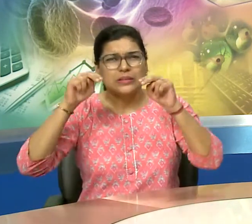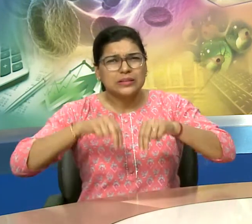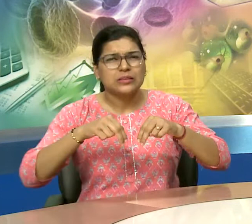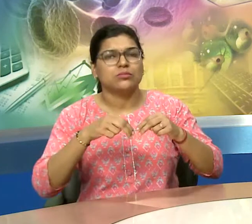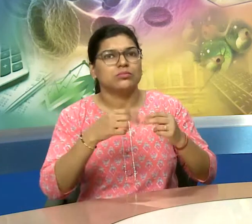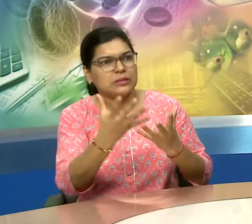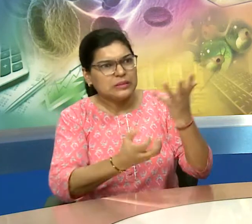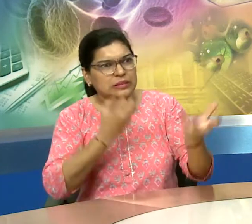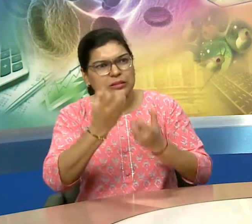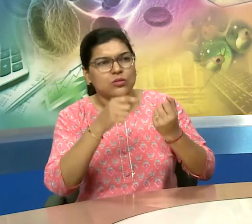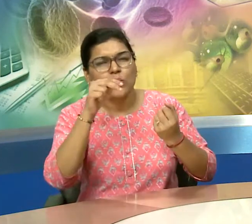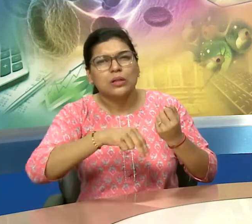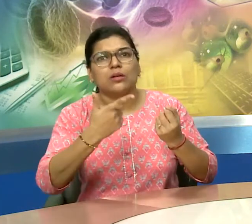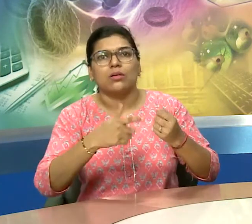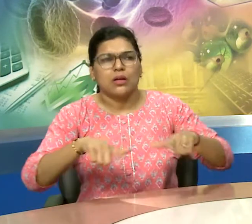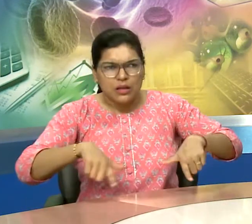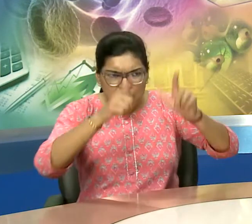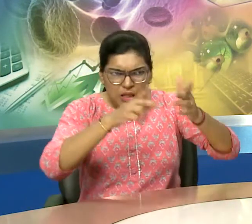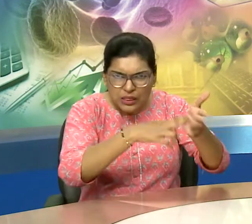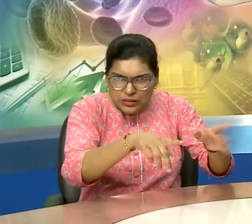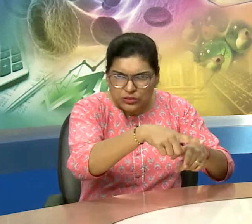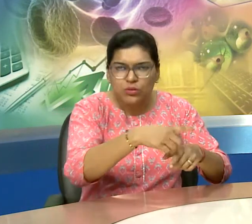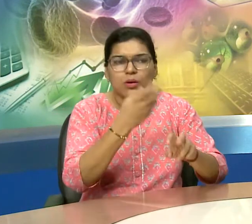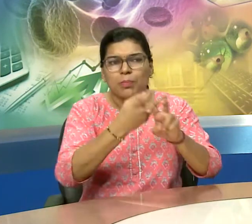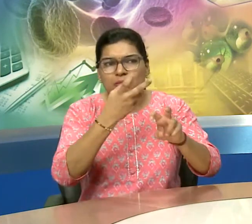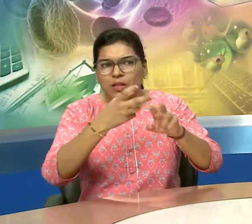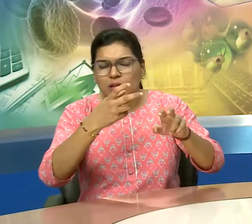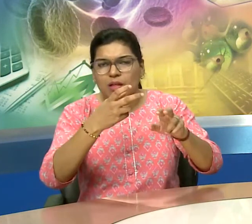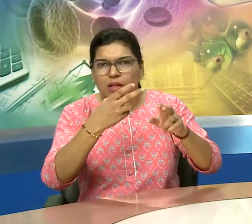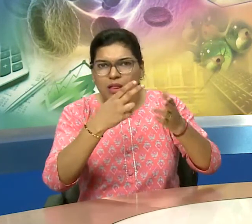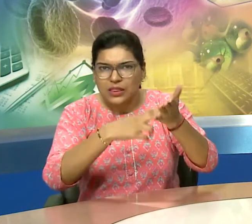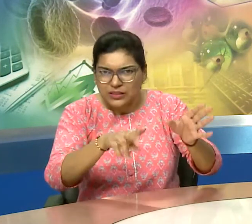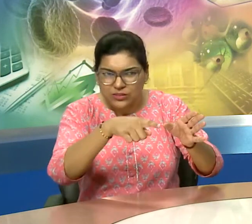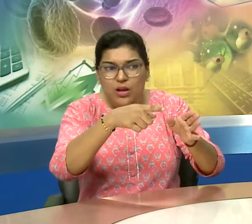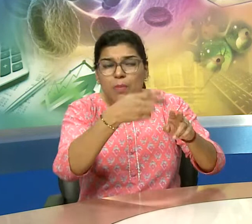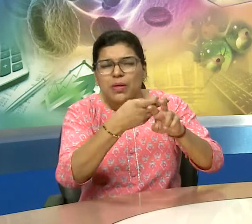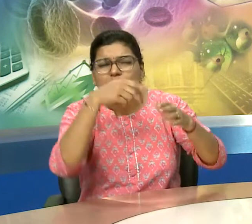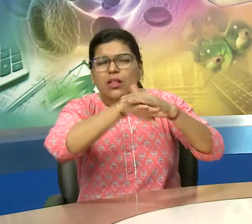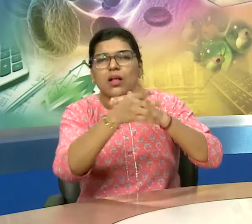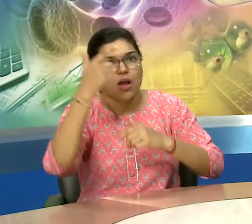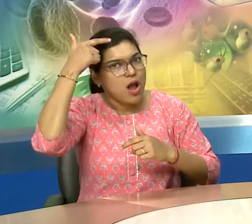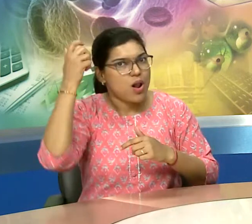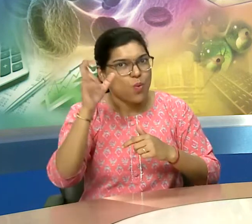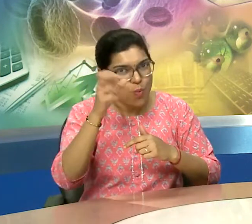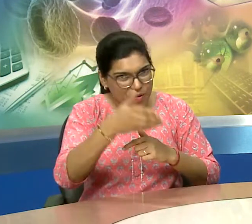Now let us understand fifth point, need for various commodities.